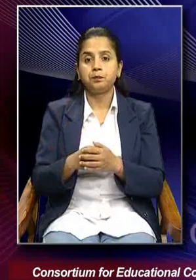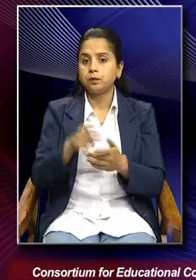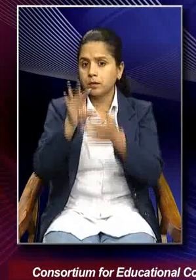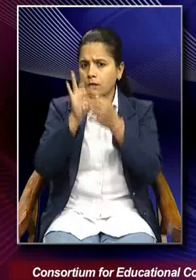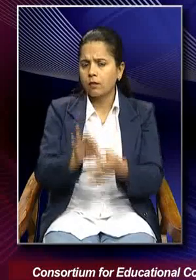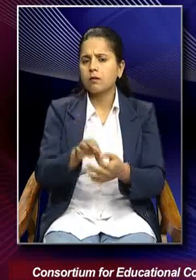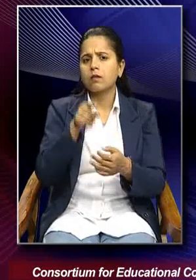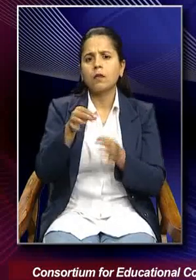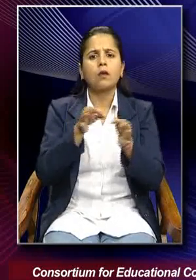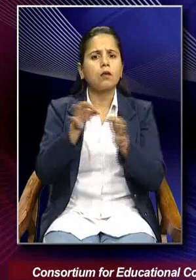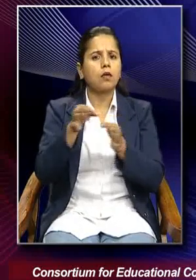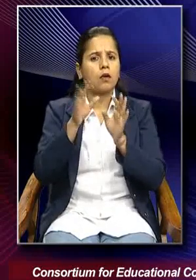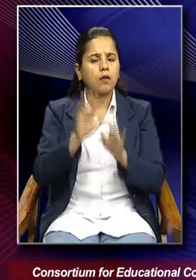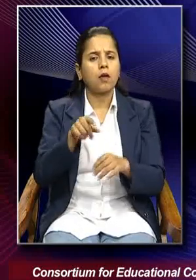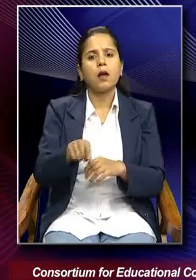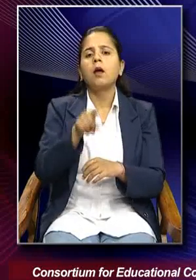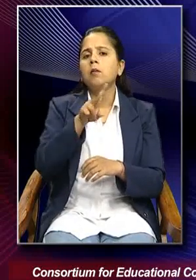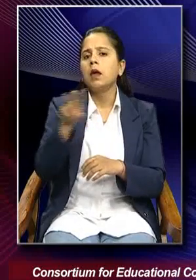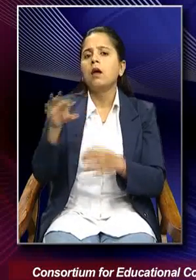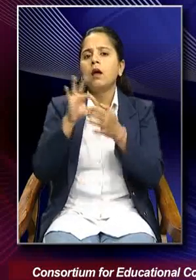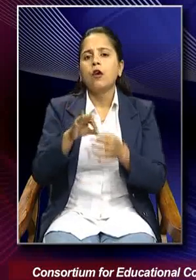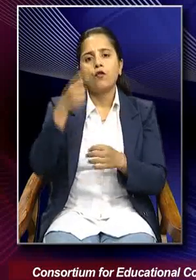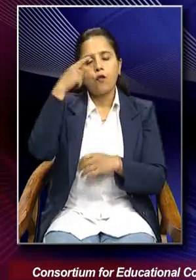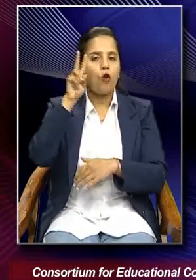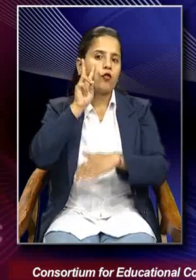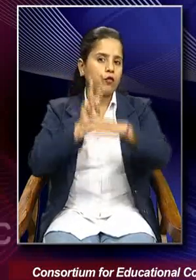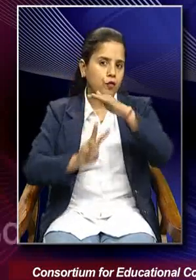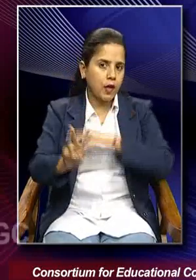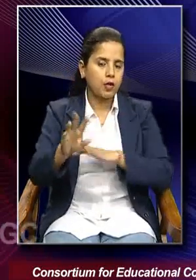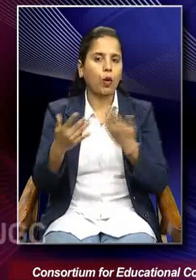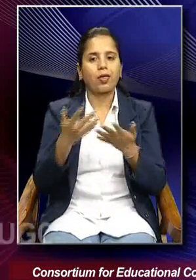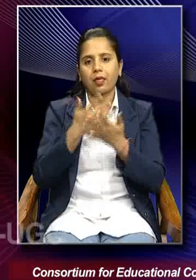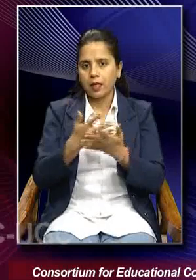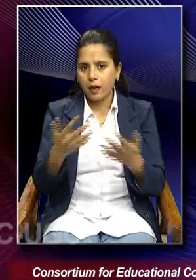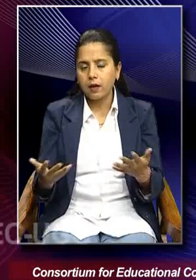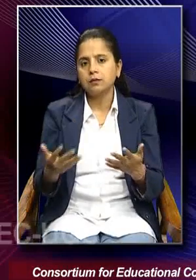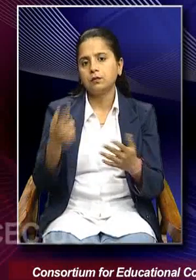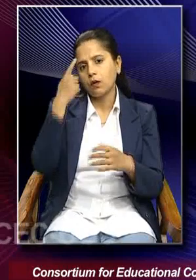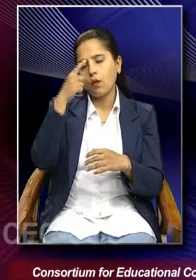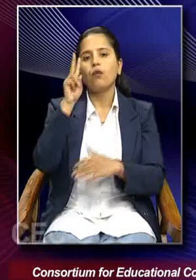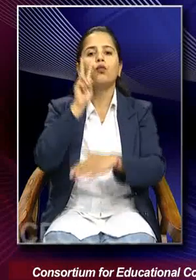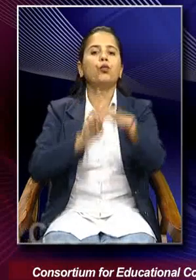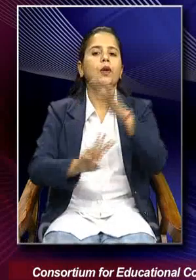is defined as a means for vision or an instrument for vision.